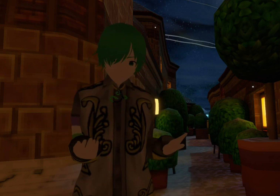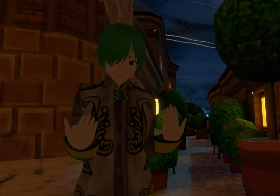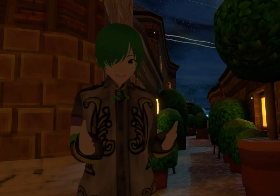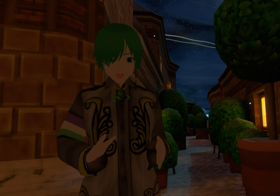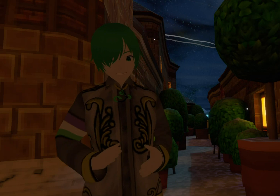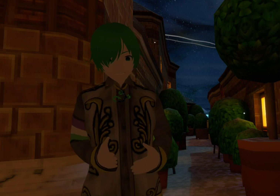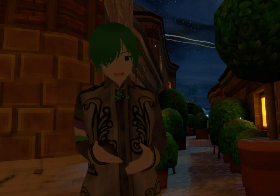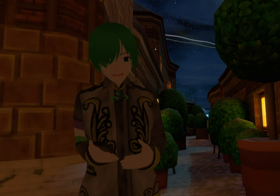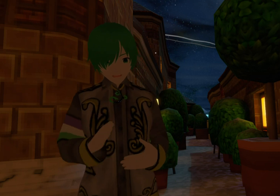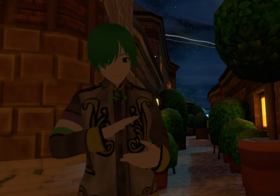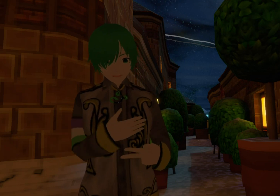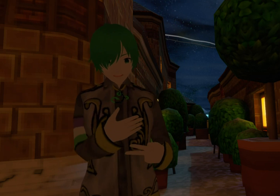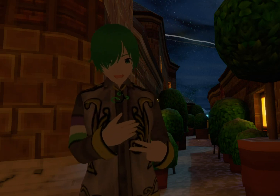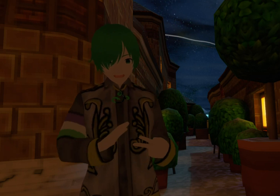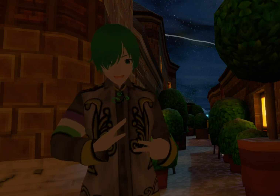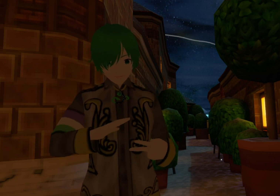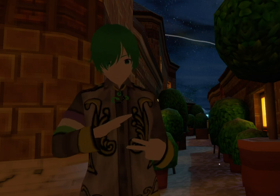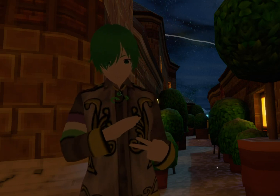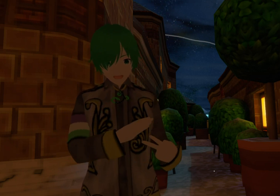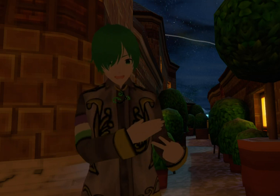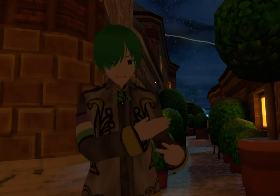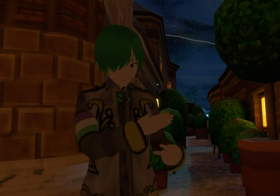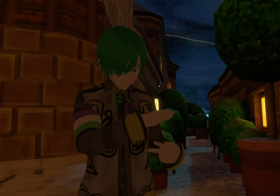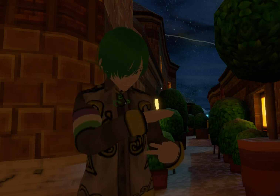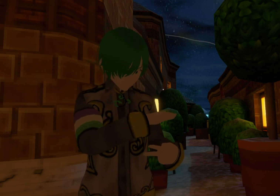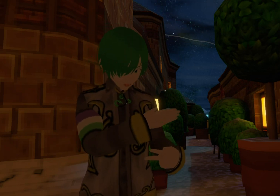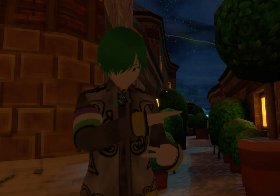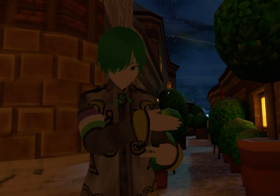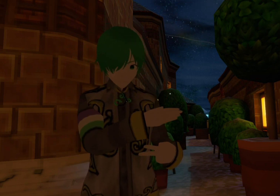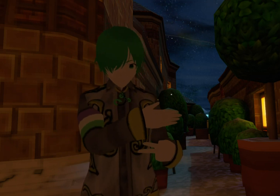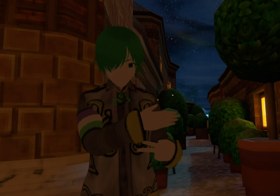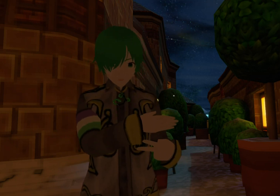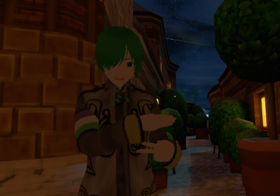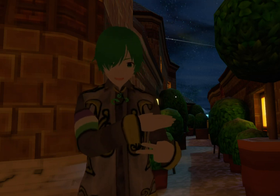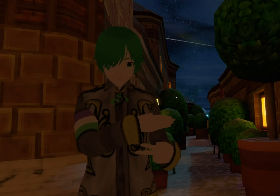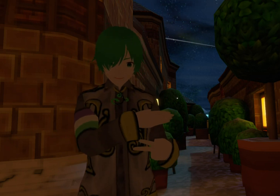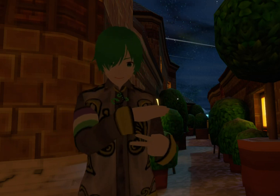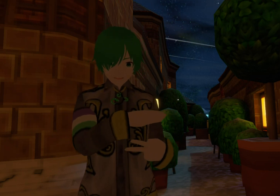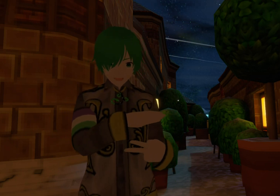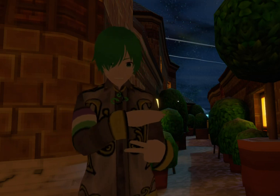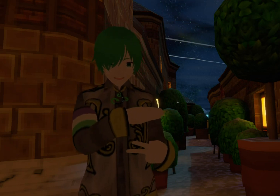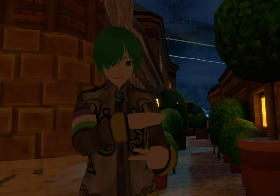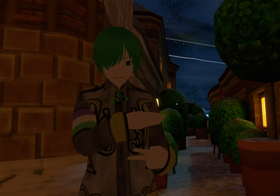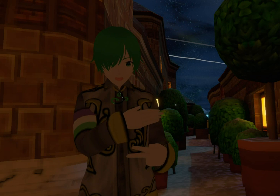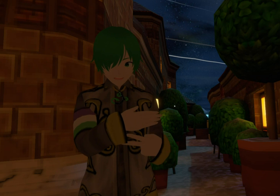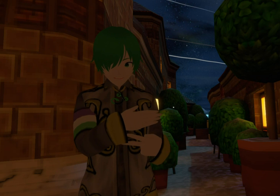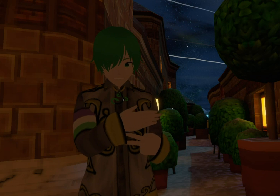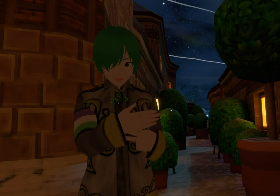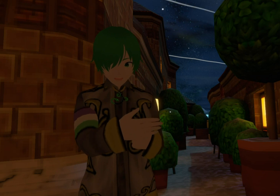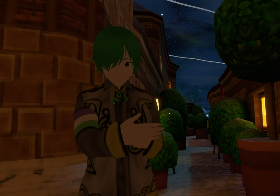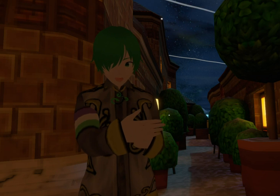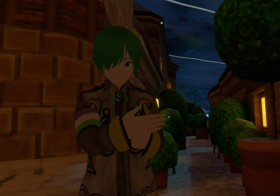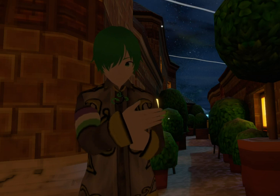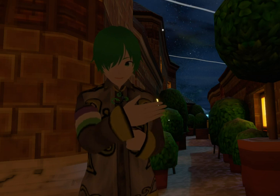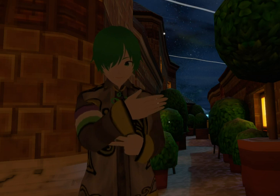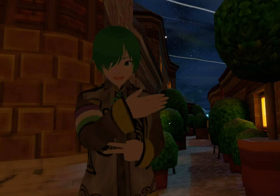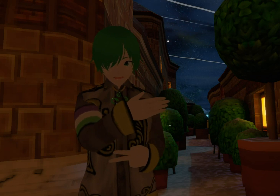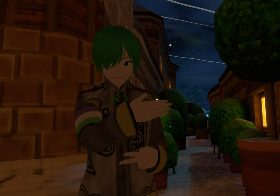Yeah, that's not great for tracking. That doesn't look quite right, especially because you can't get your hands super close because of how